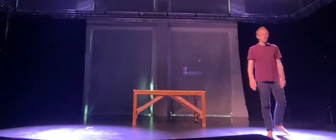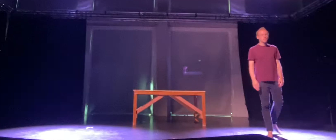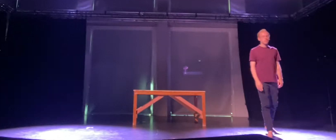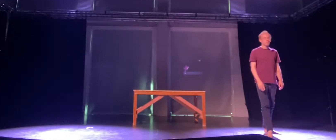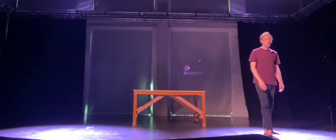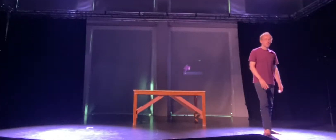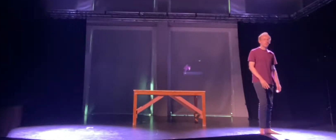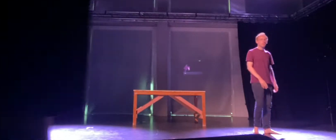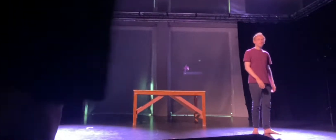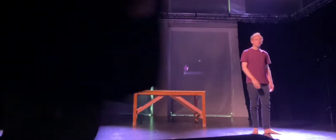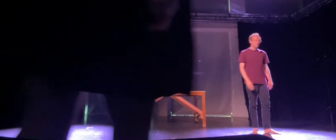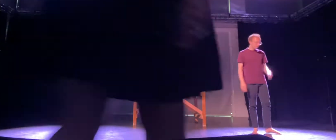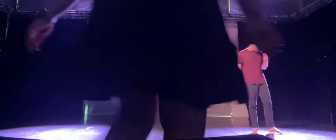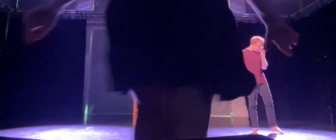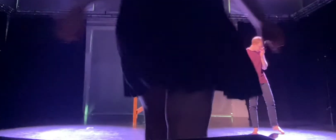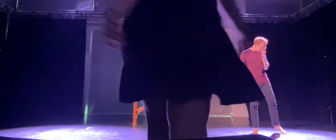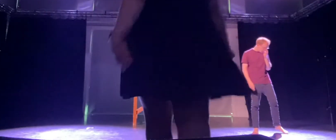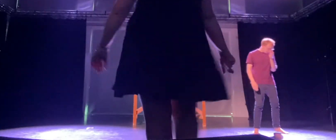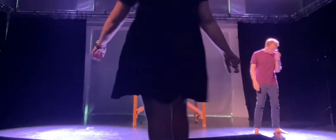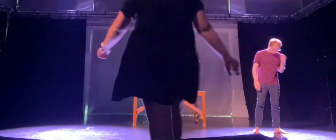And we're recording.